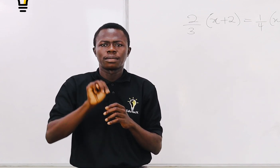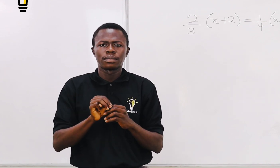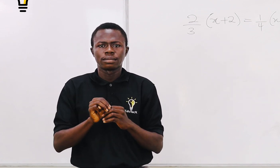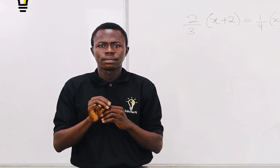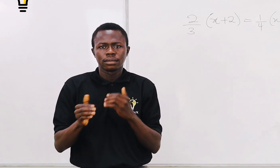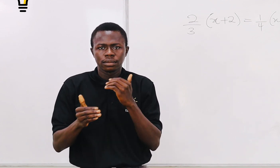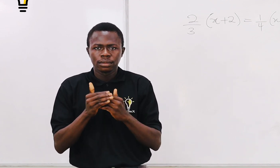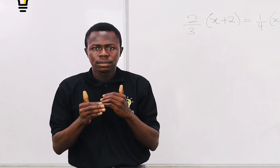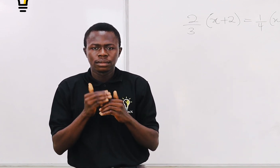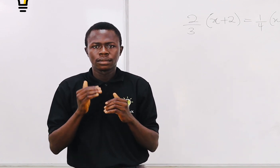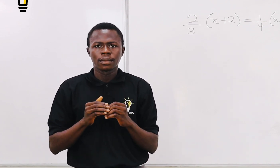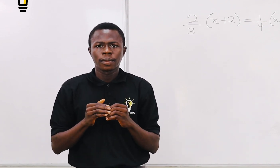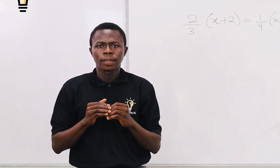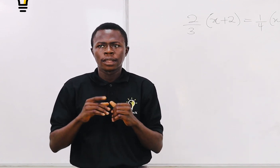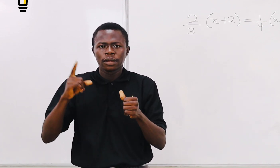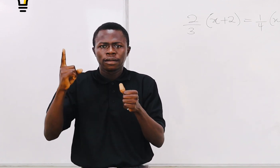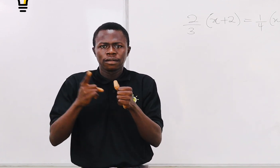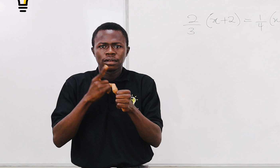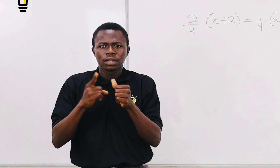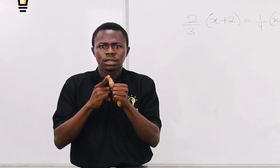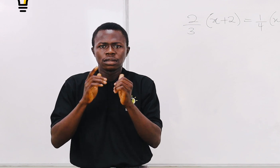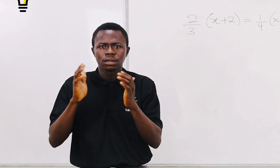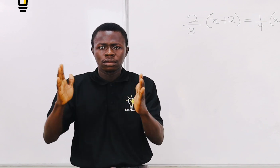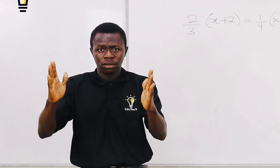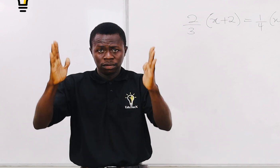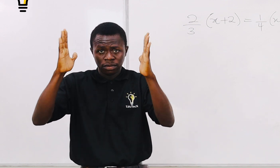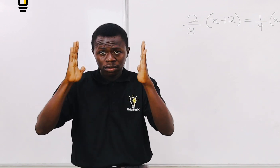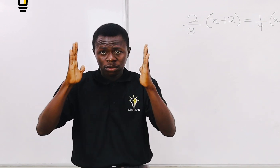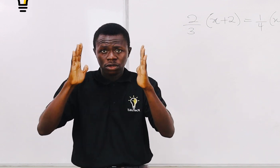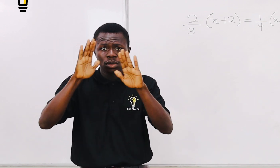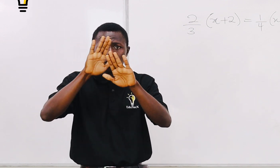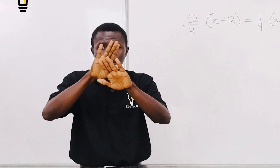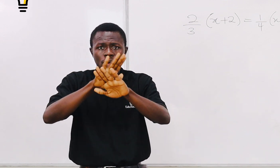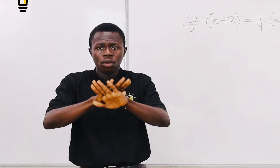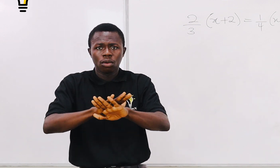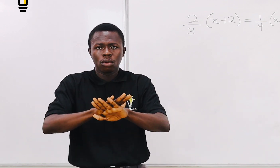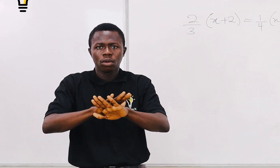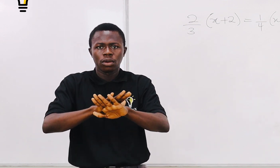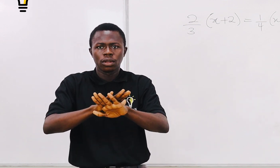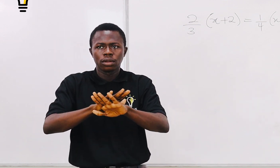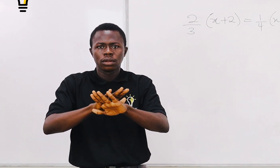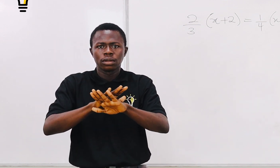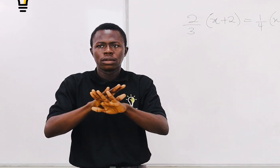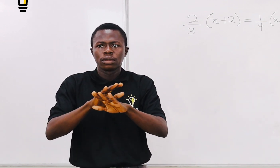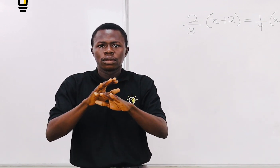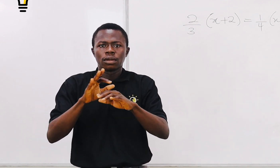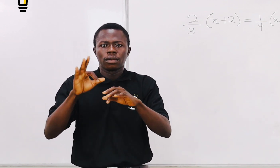particular expression? It's simple. First, you need to focus on